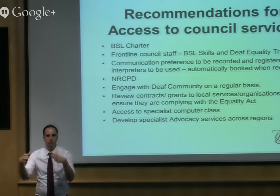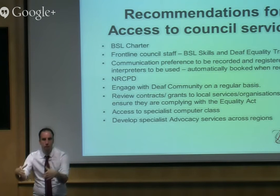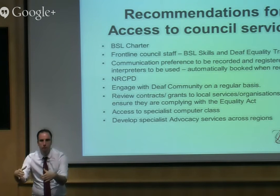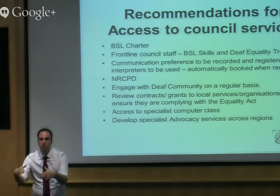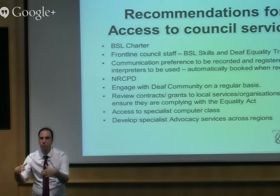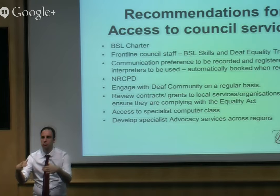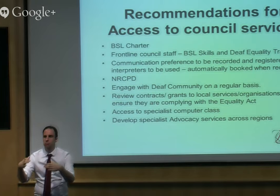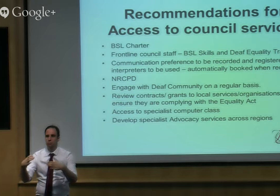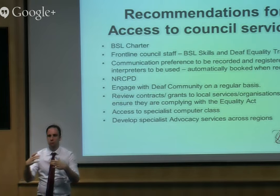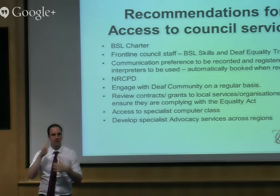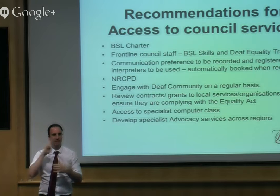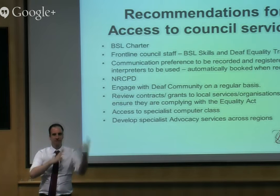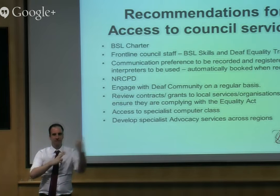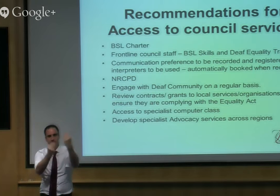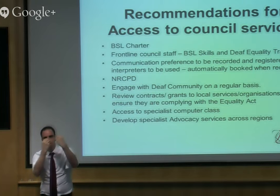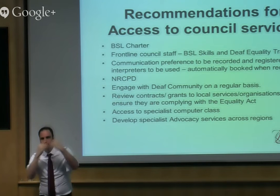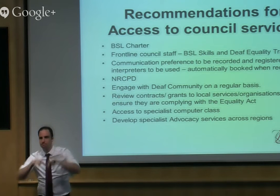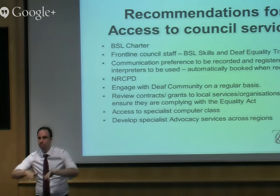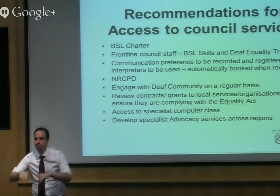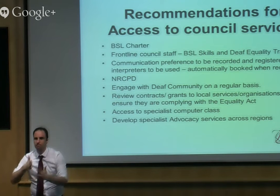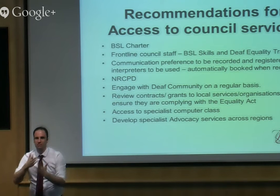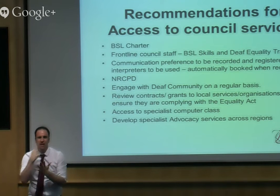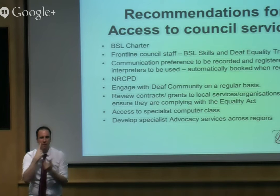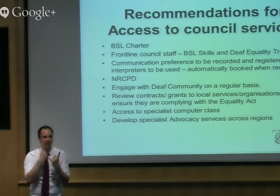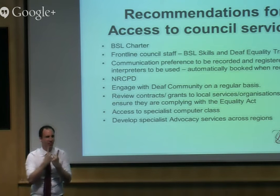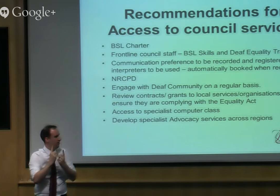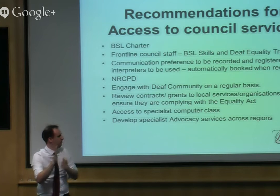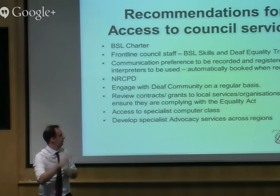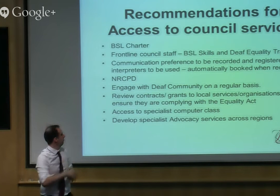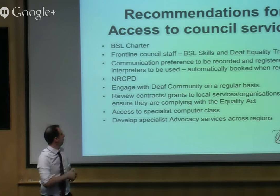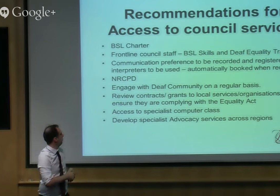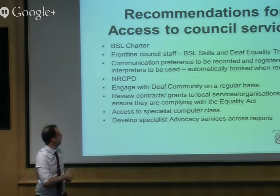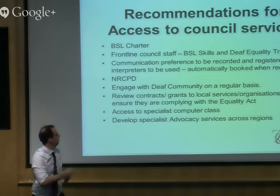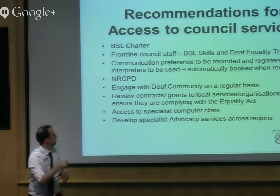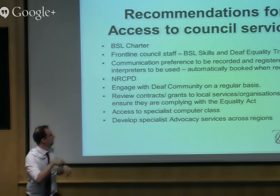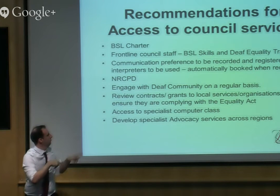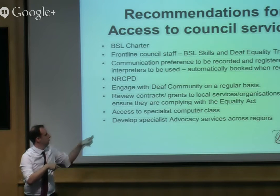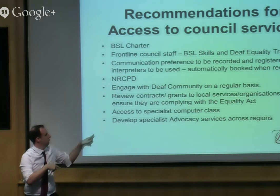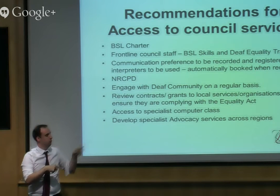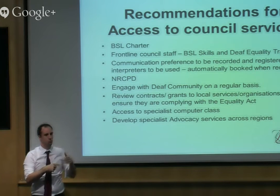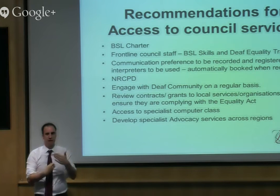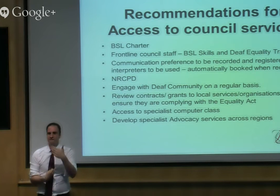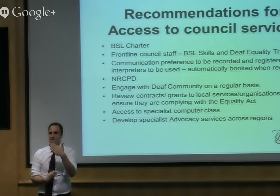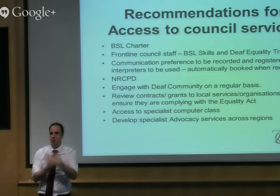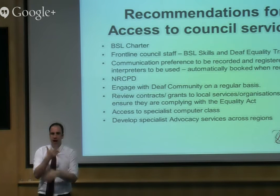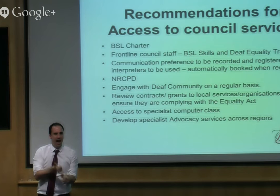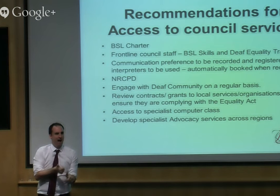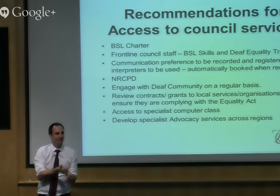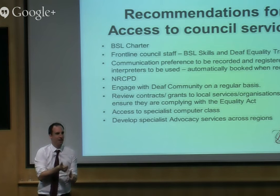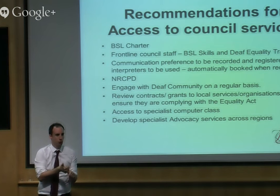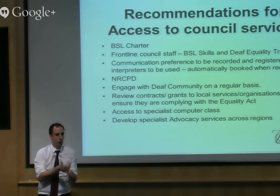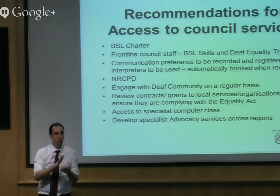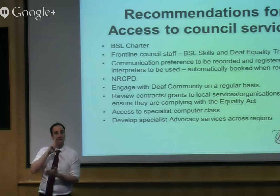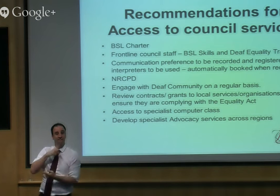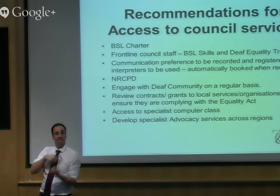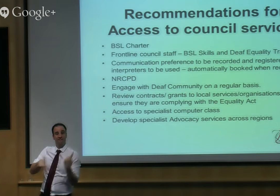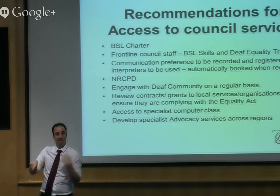people had access to specialist computer classes, and actually it might be something where they needed to have something different, where a specialist could come